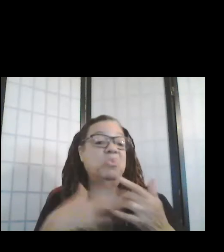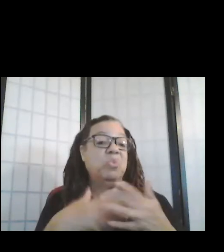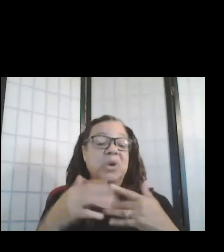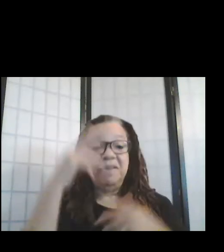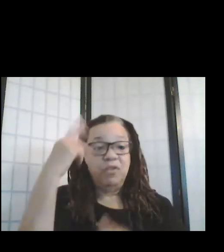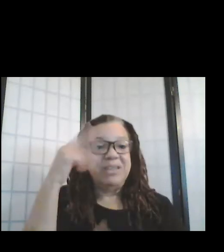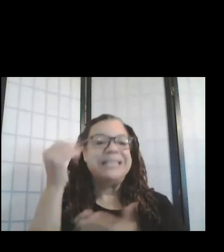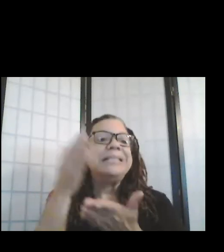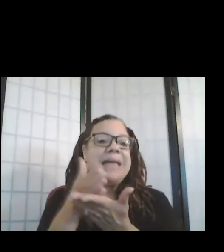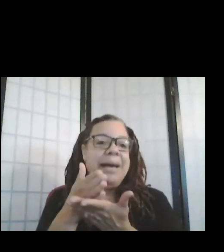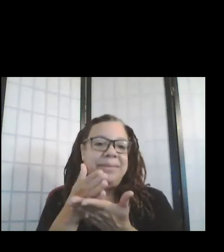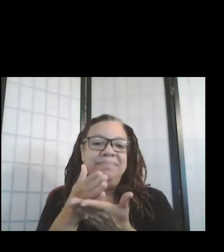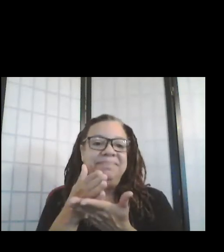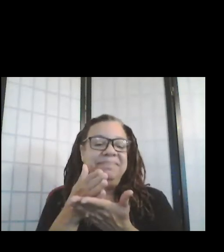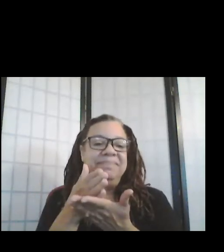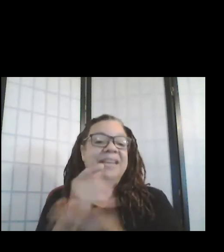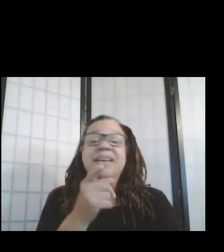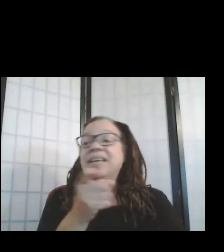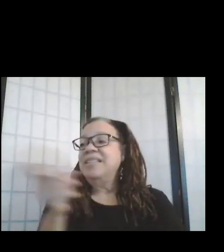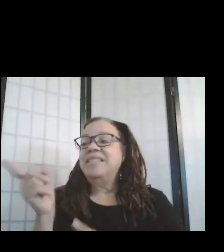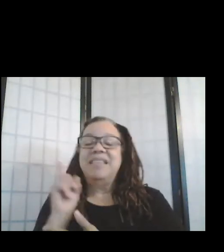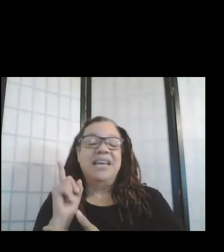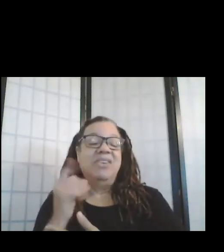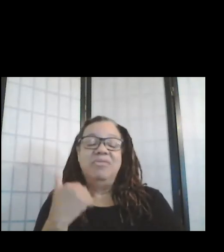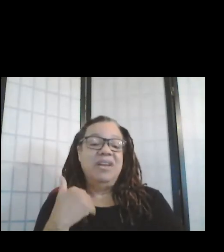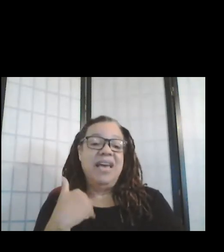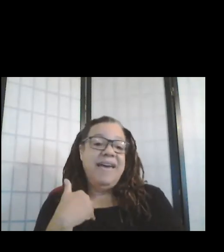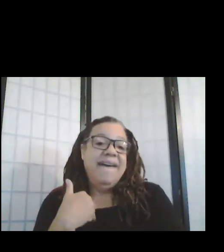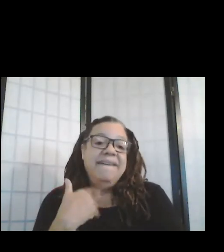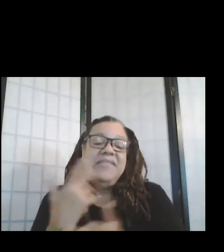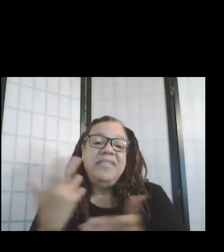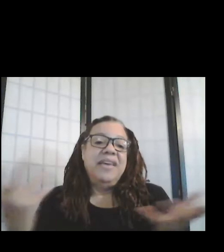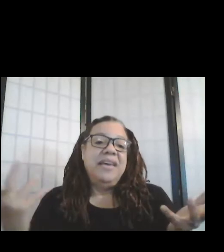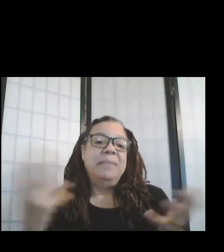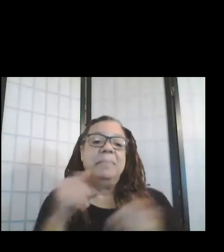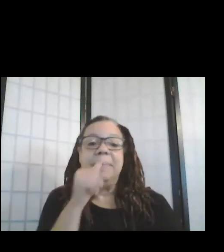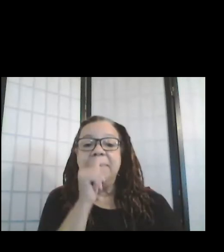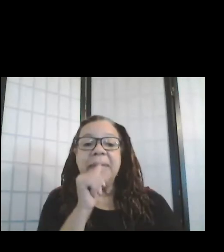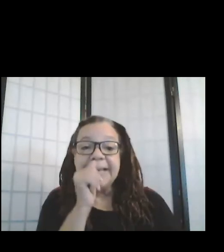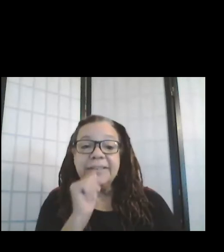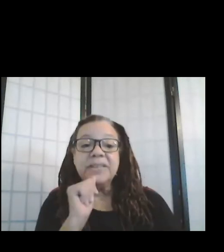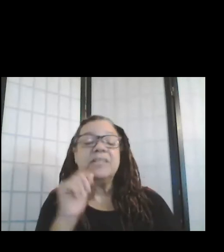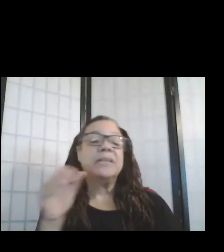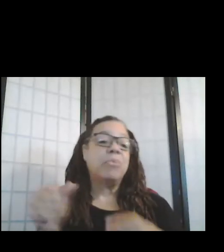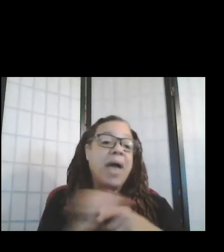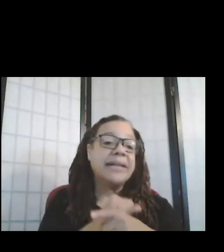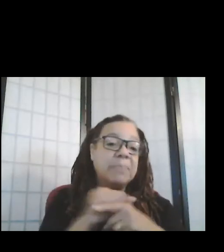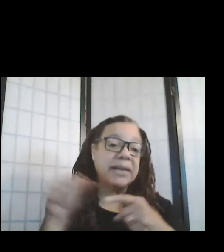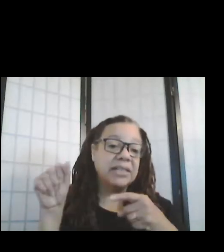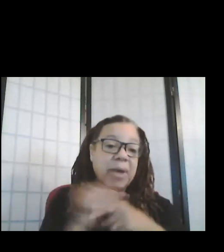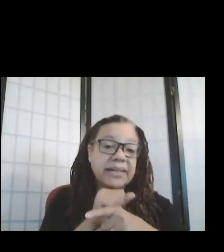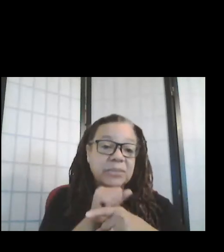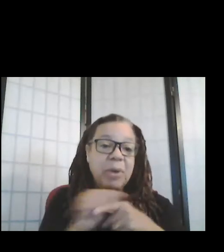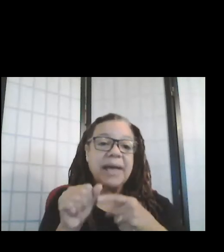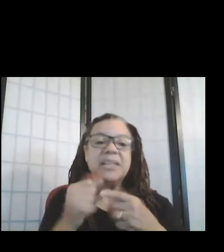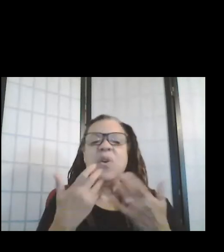abandon it. They don't have the patience for the practice, they don't have a